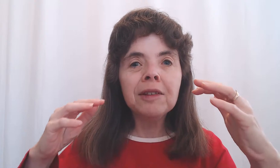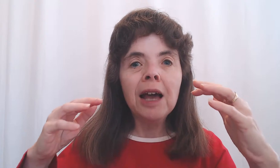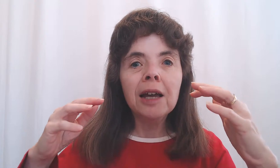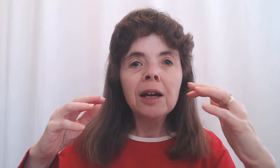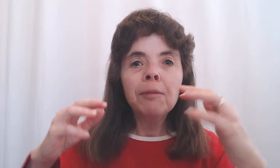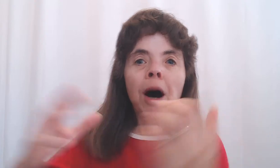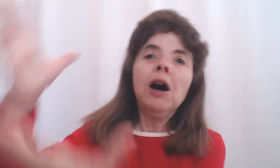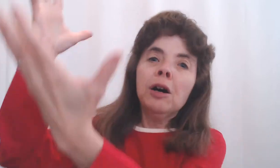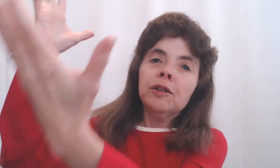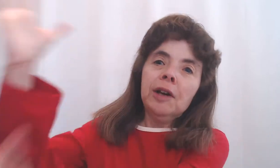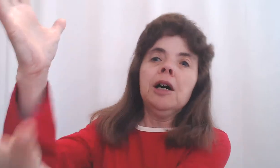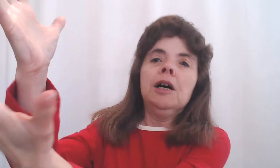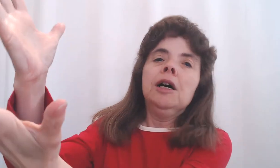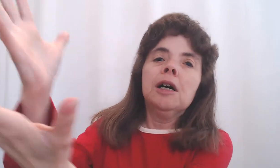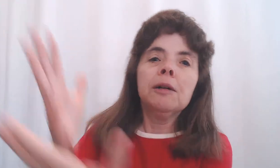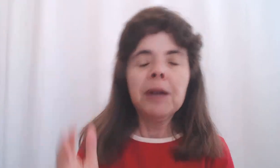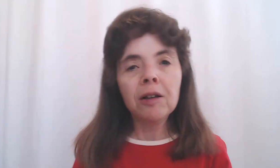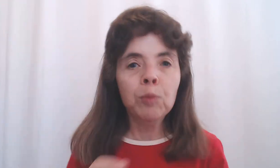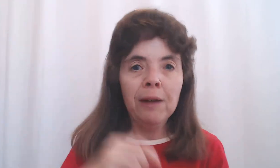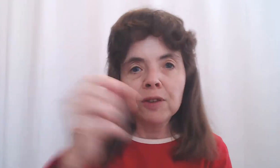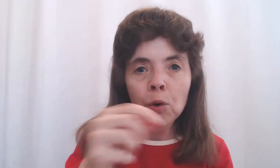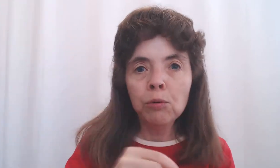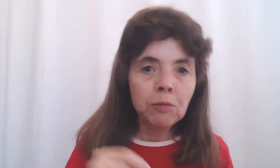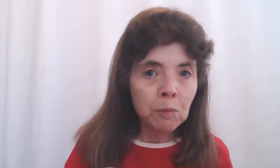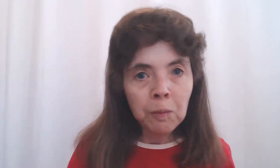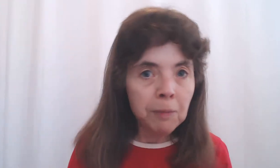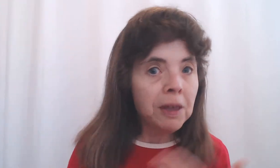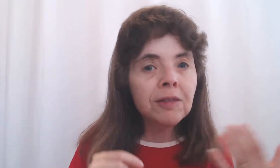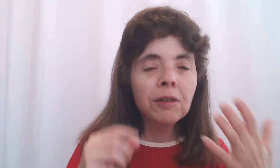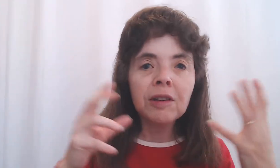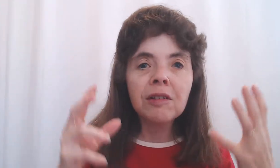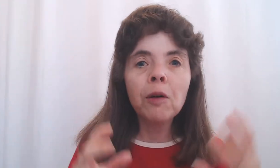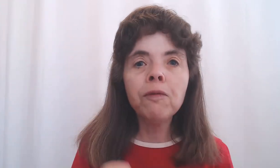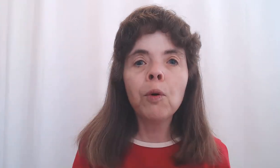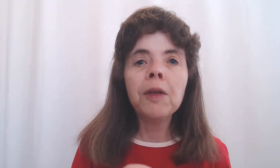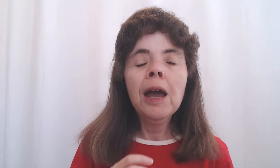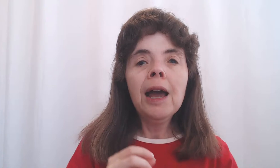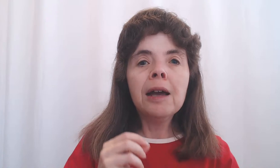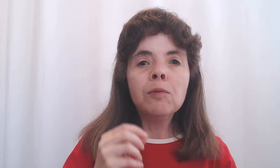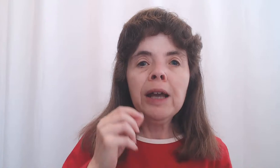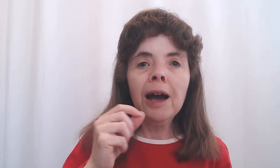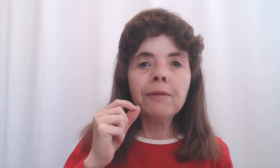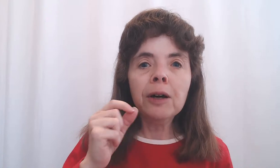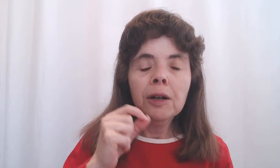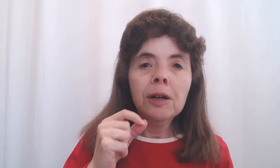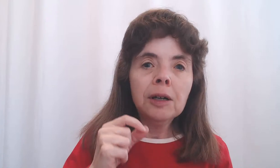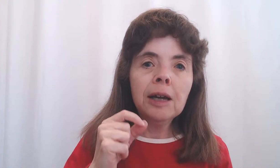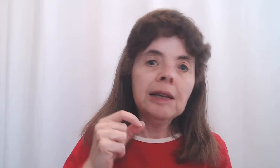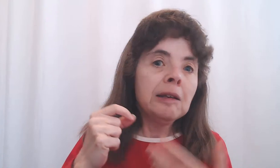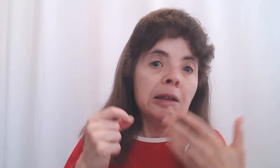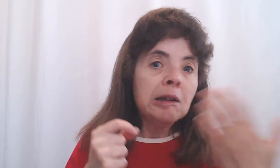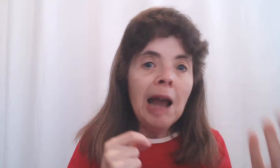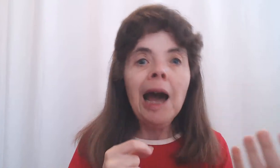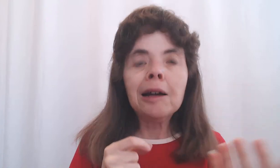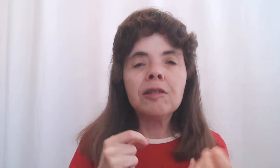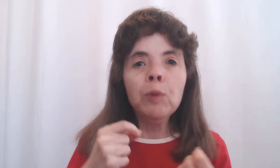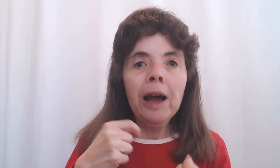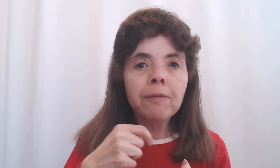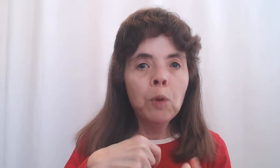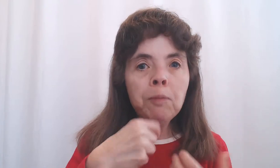say, Paul, ta-da, because we have his own epistles and so forth. And we have a, and in Acts, we have what